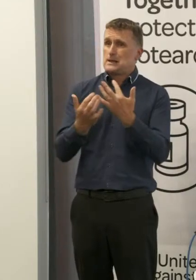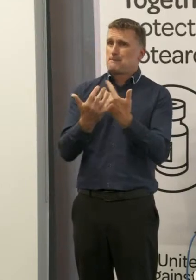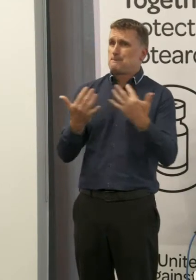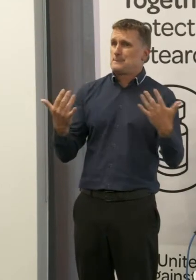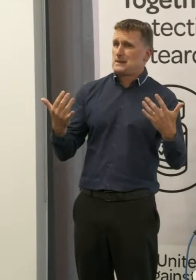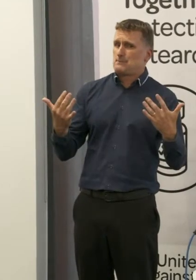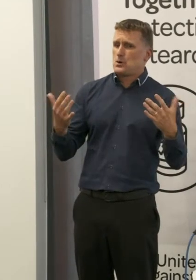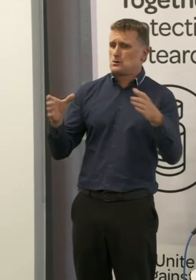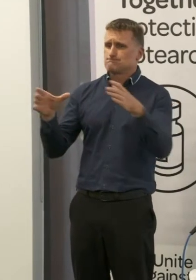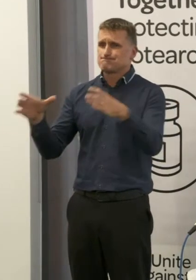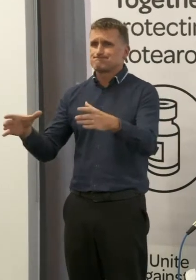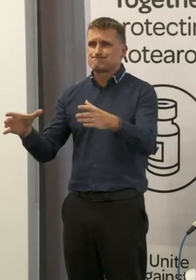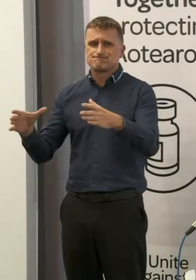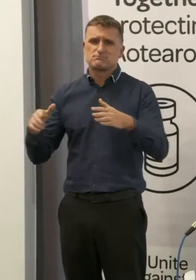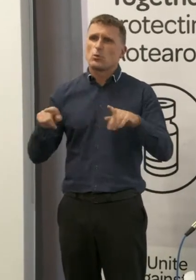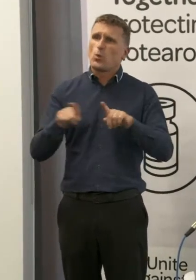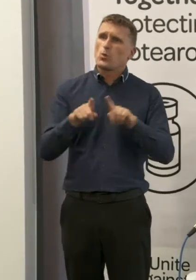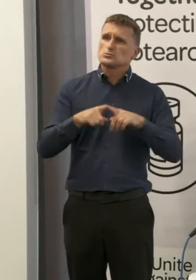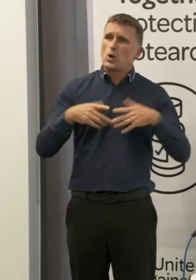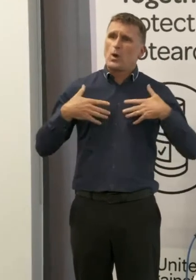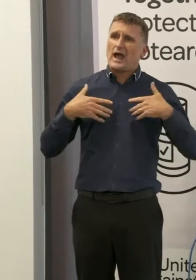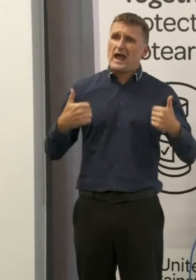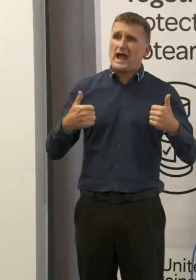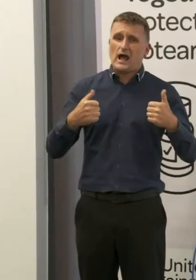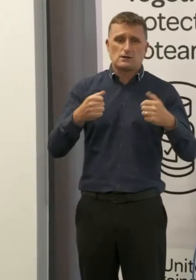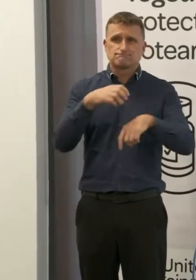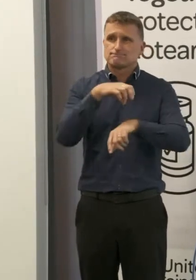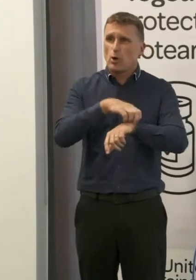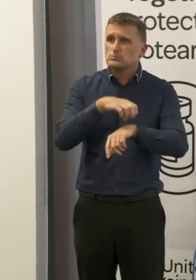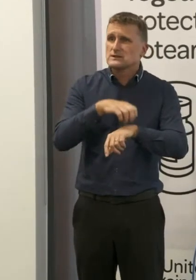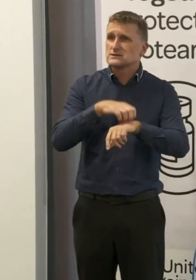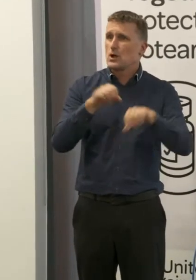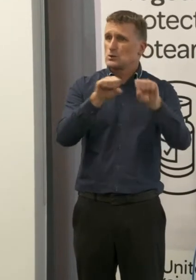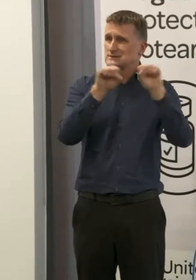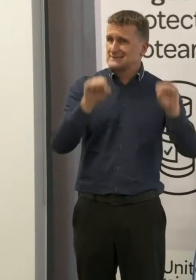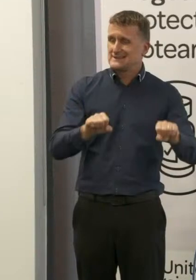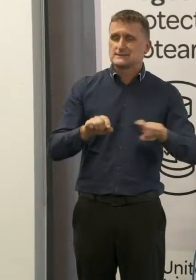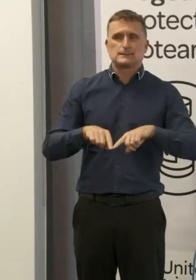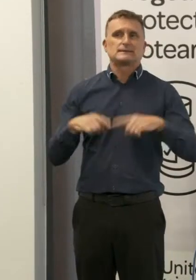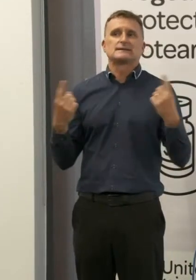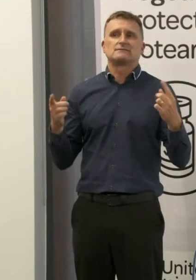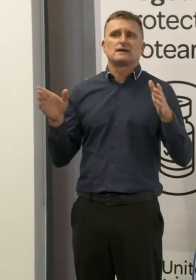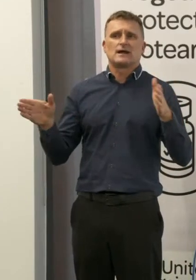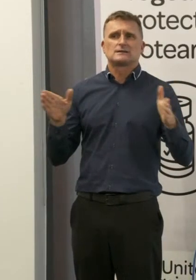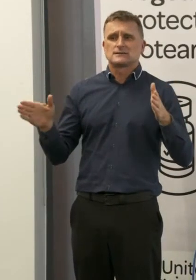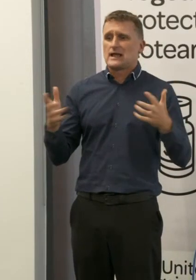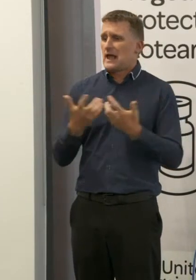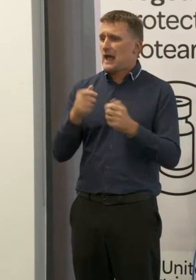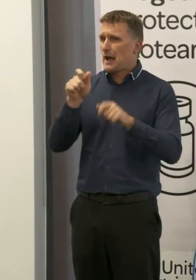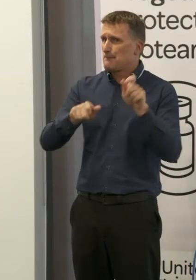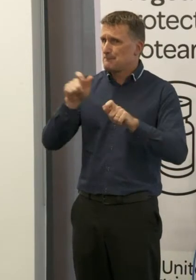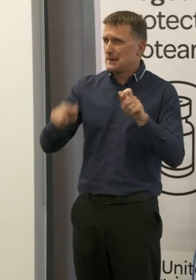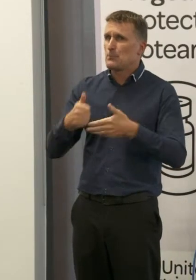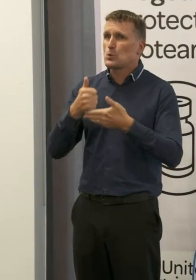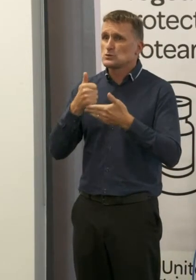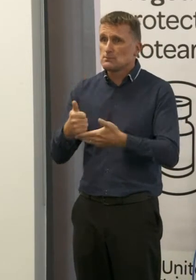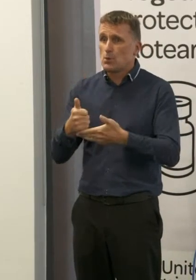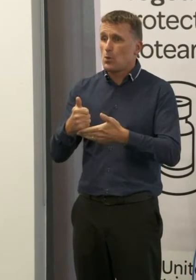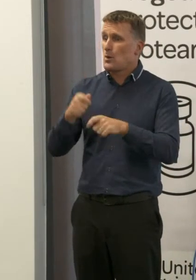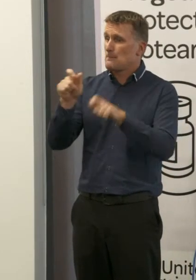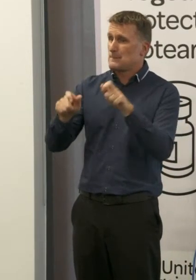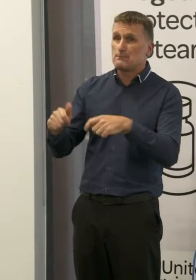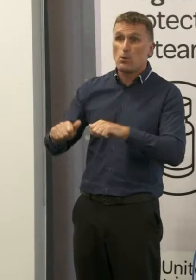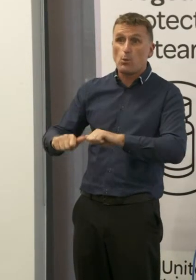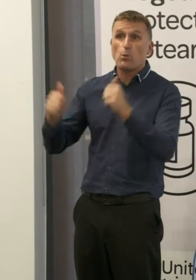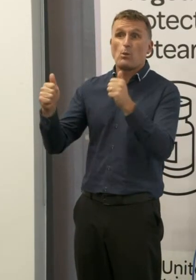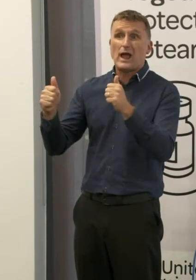to date we've really been providing fairly intensive support, even for people who have been relatively well in the community, in